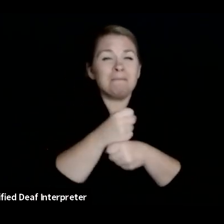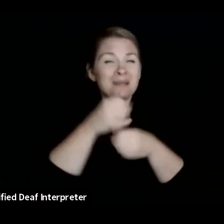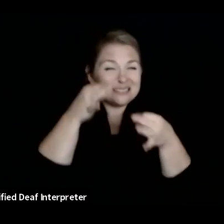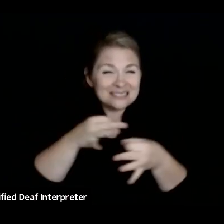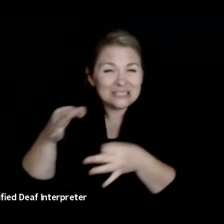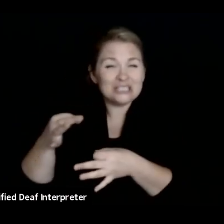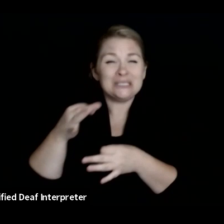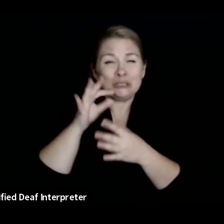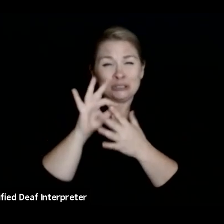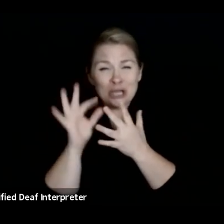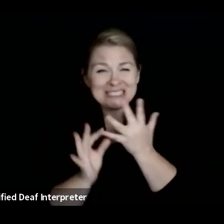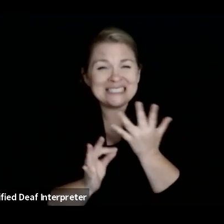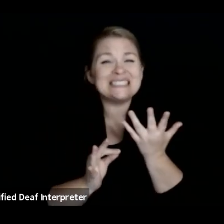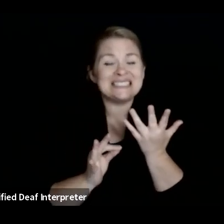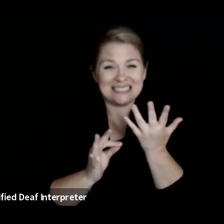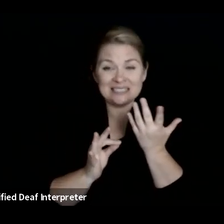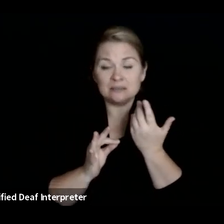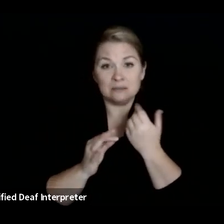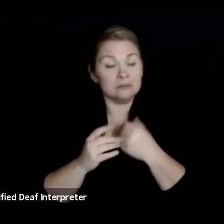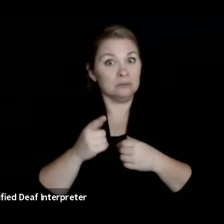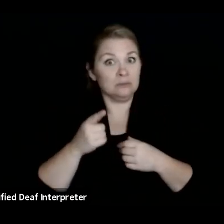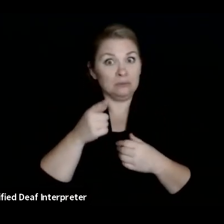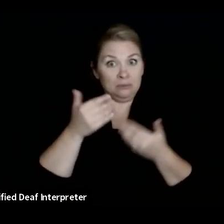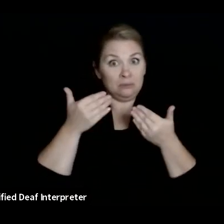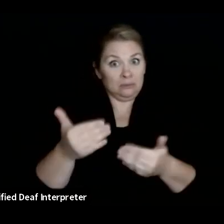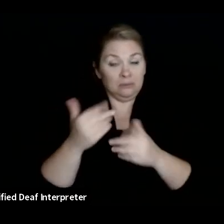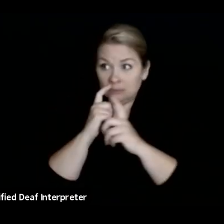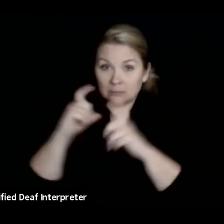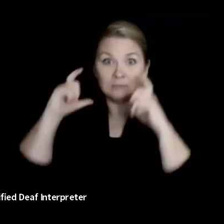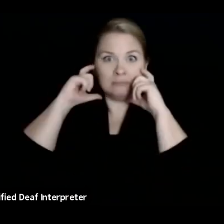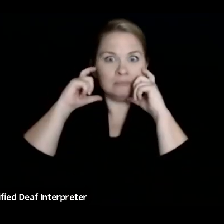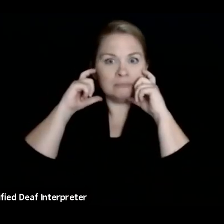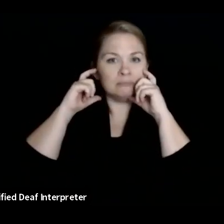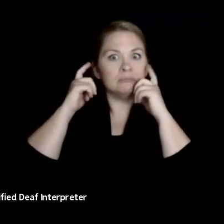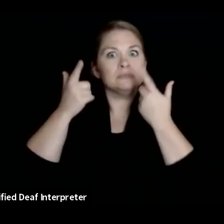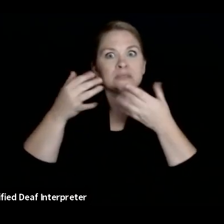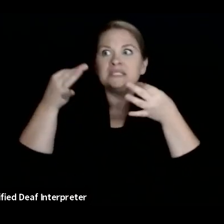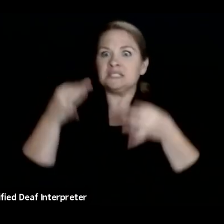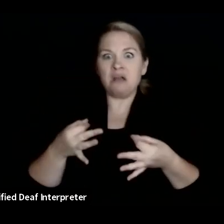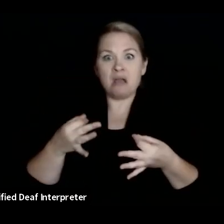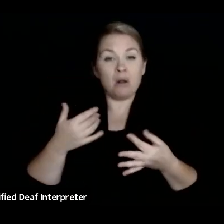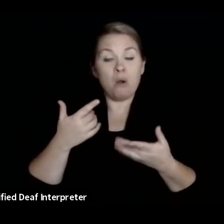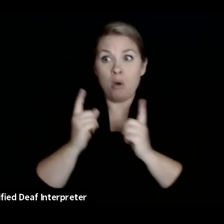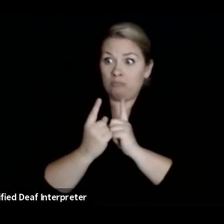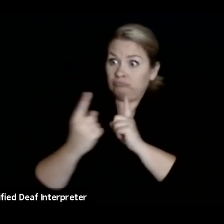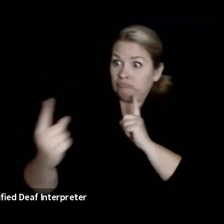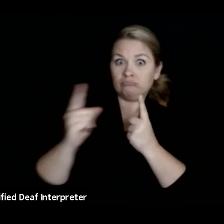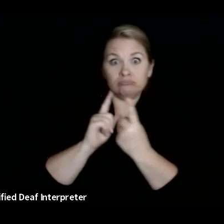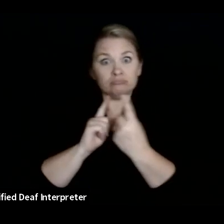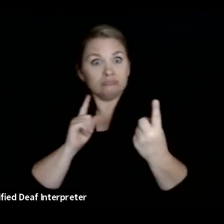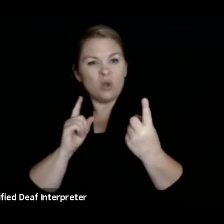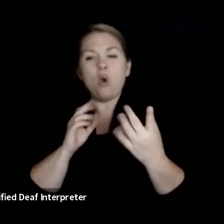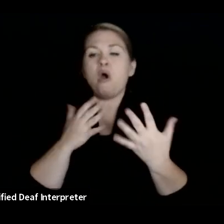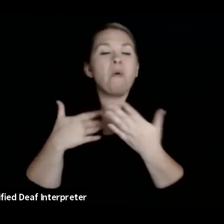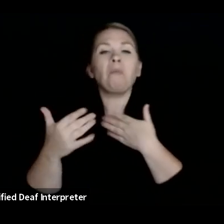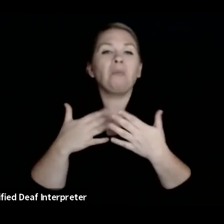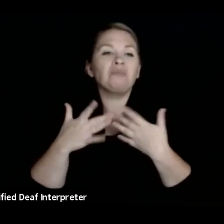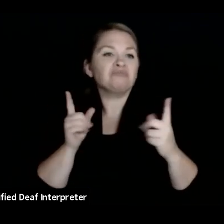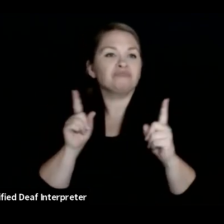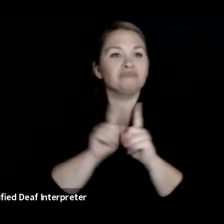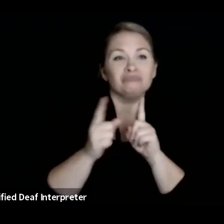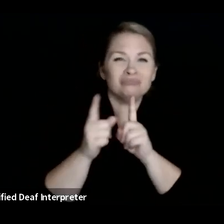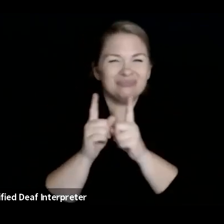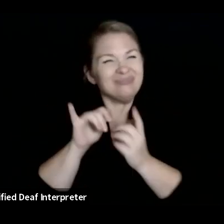or don't. Every time you observe social distancing or don't. Every time you stay home and separate if you're sick